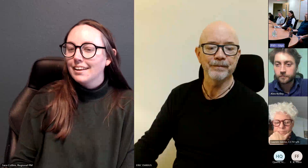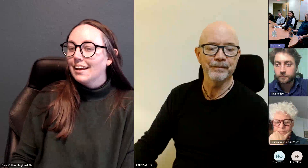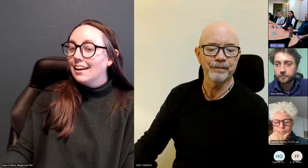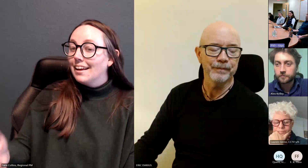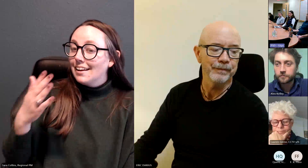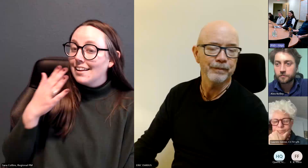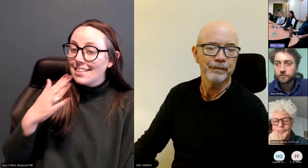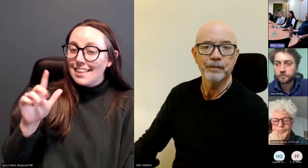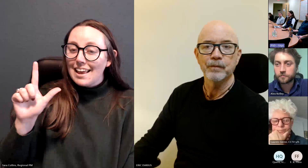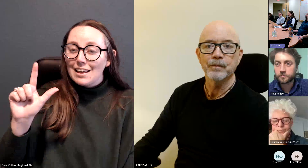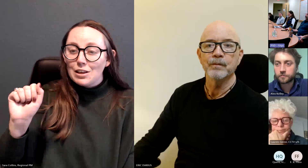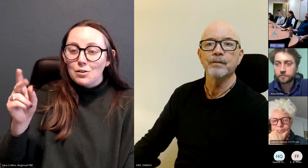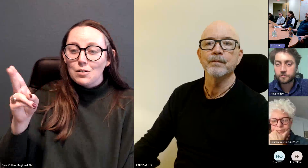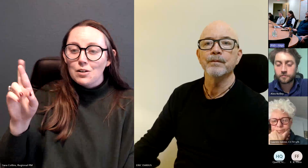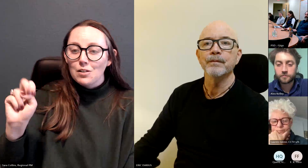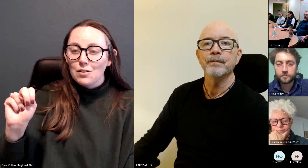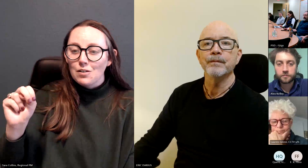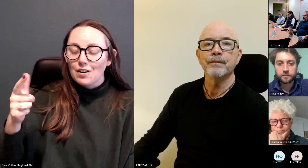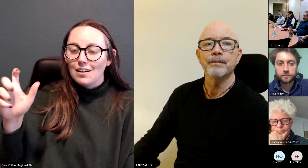FX, would you like to go next?